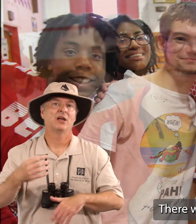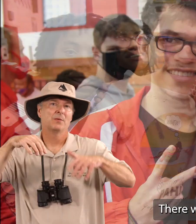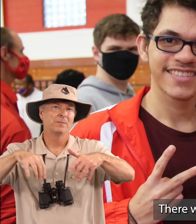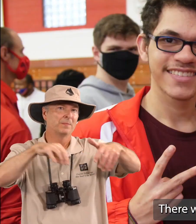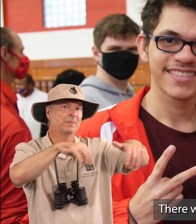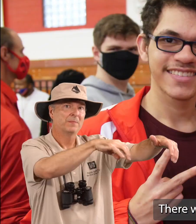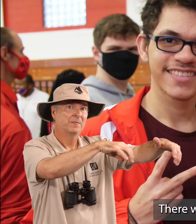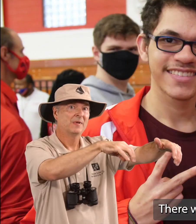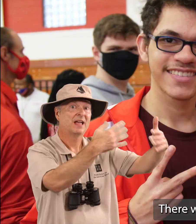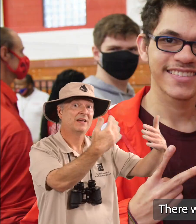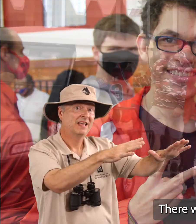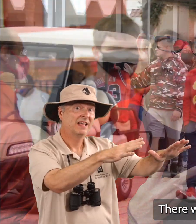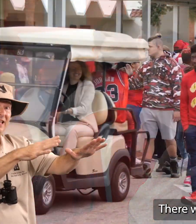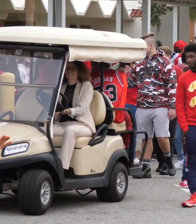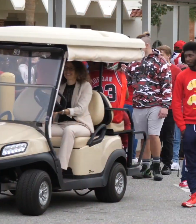There was a parade.